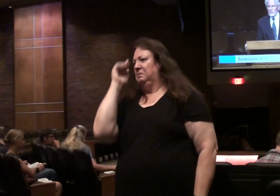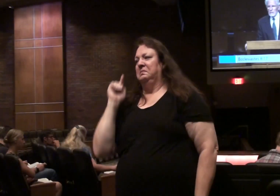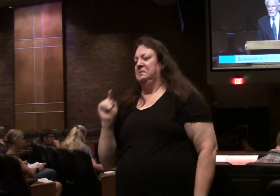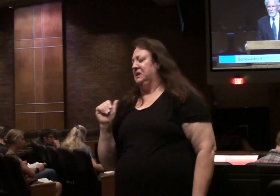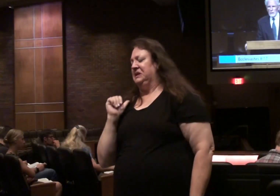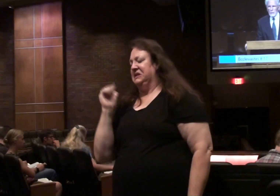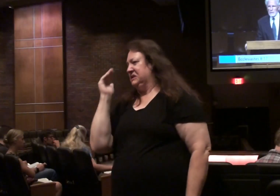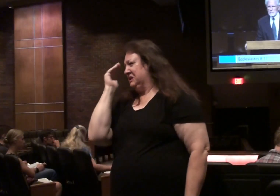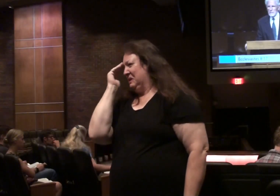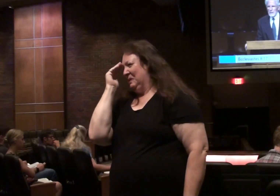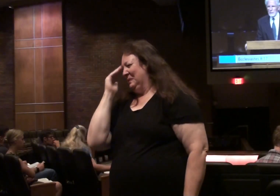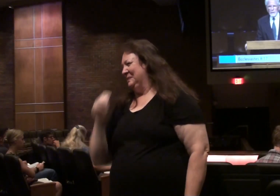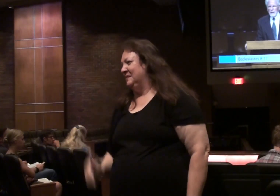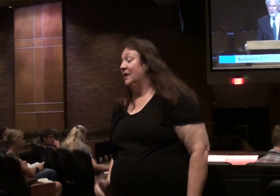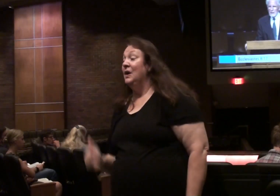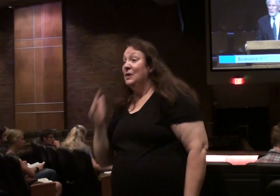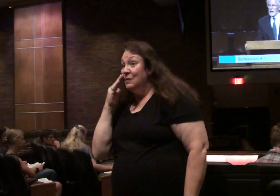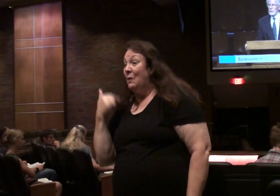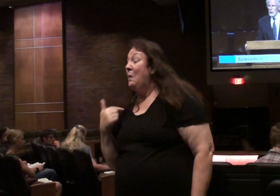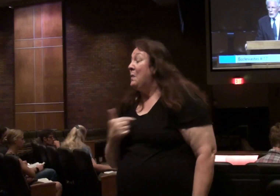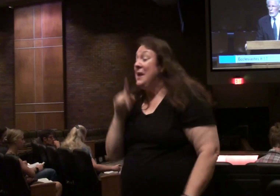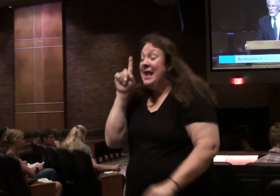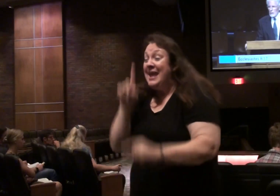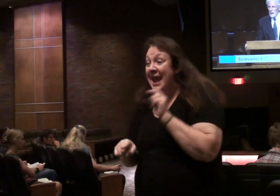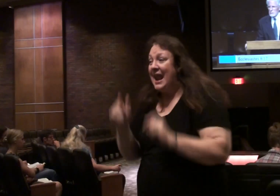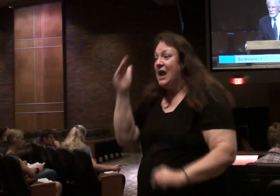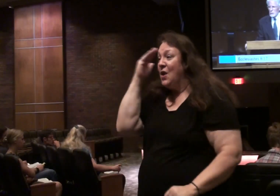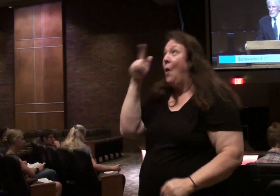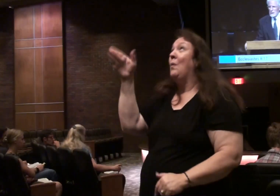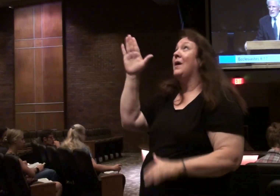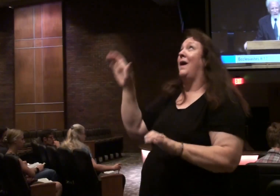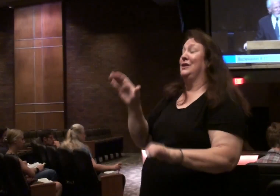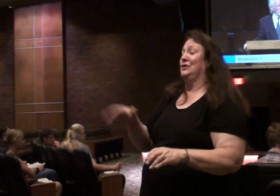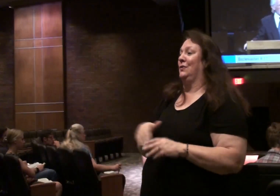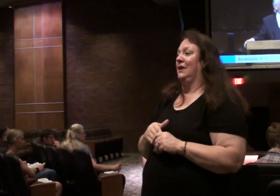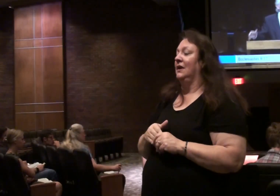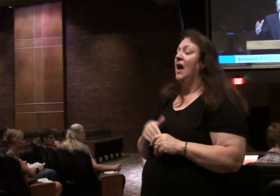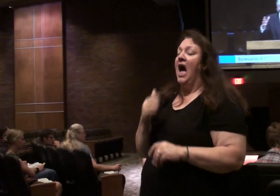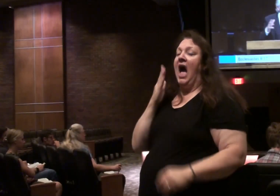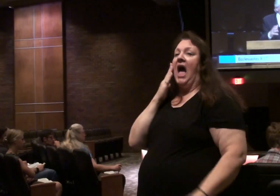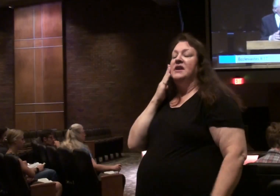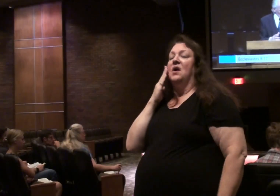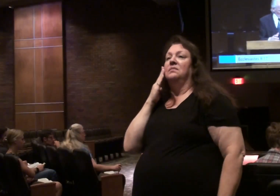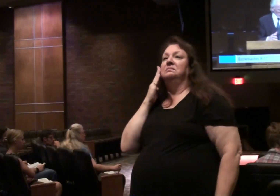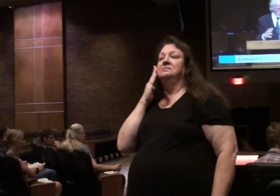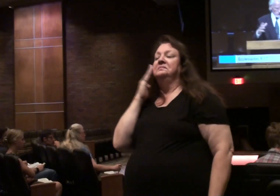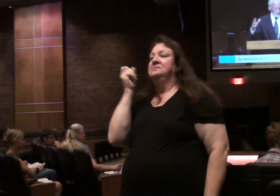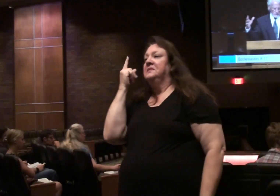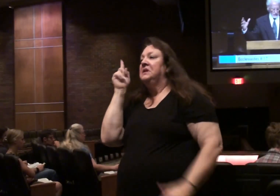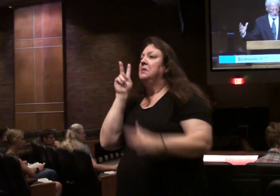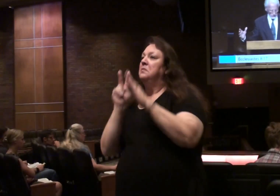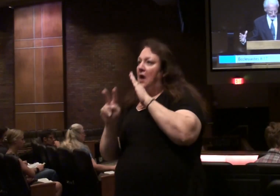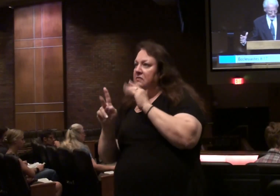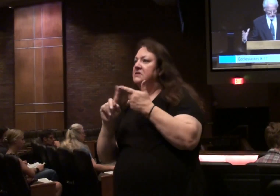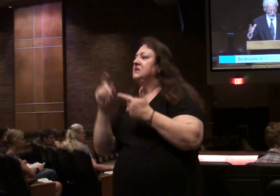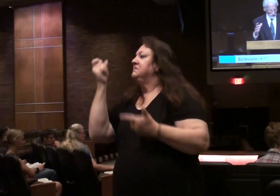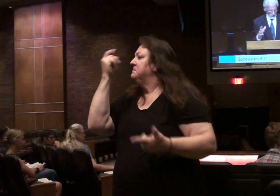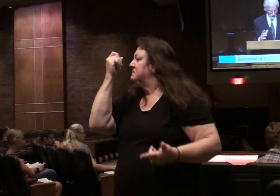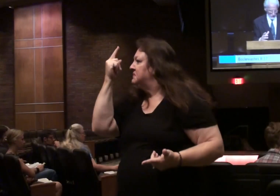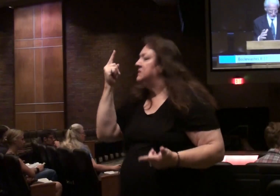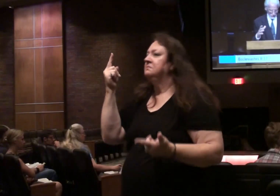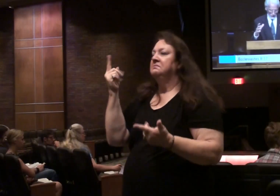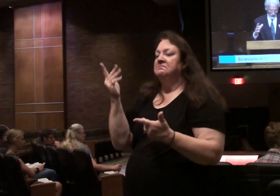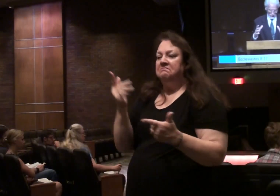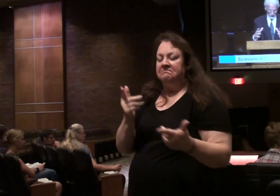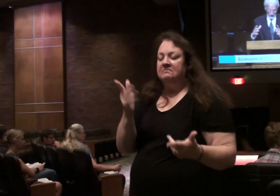discover. You know what? We cannot know what God is doing. Oh, I know, I understand the prophecy of Scripture. I understand